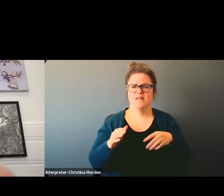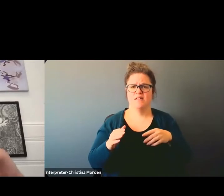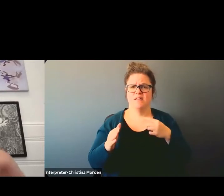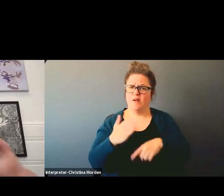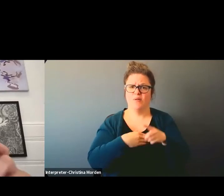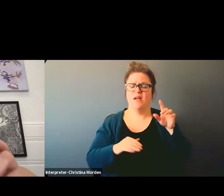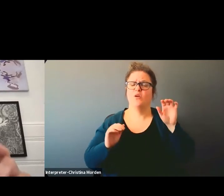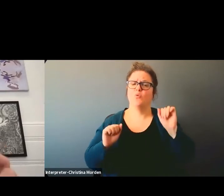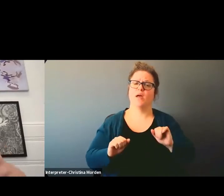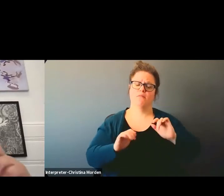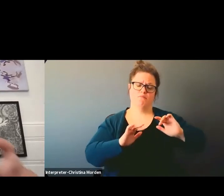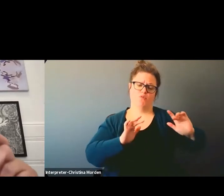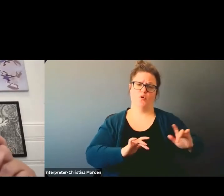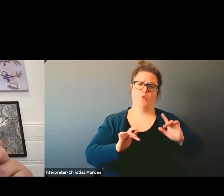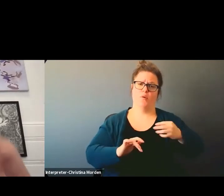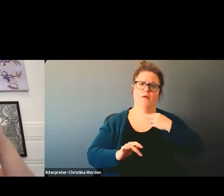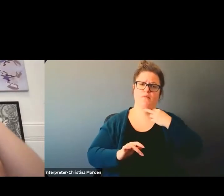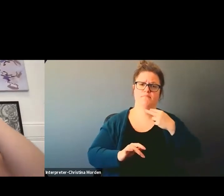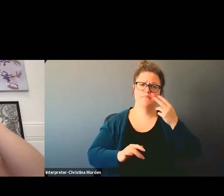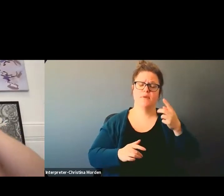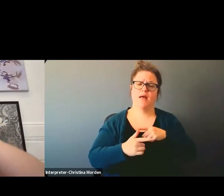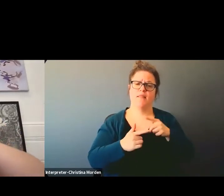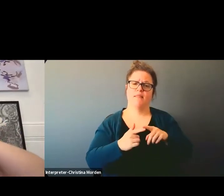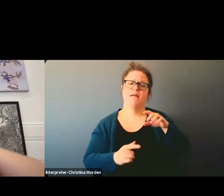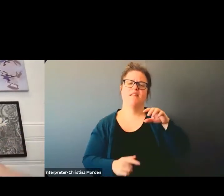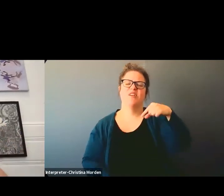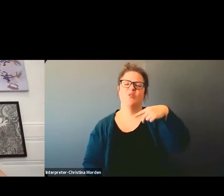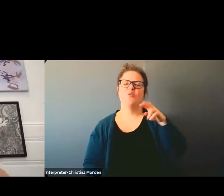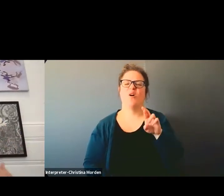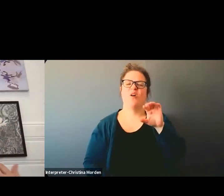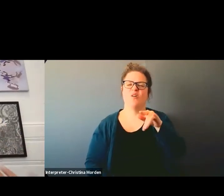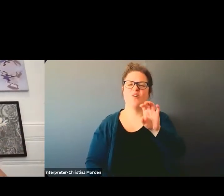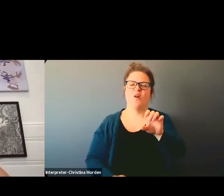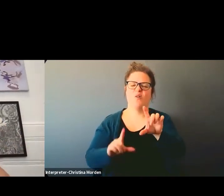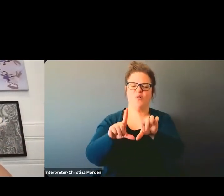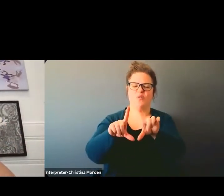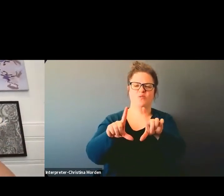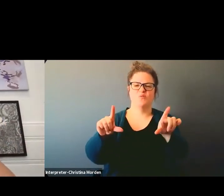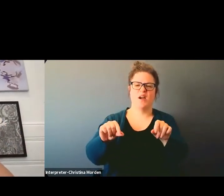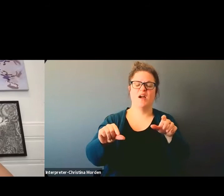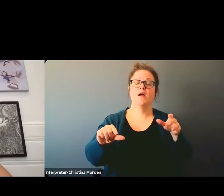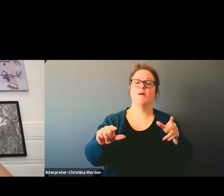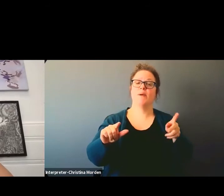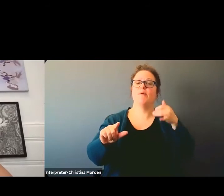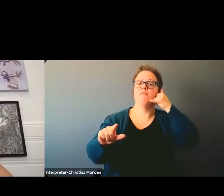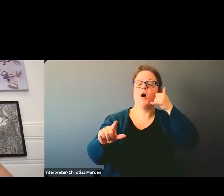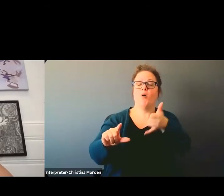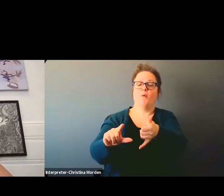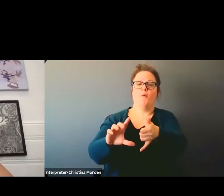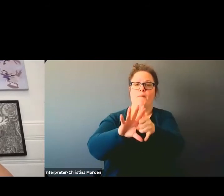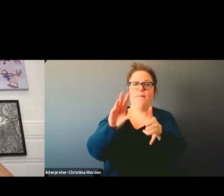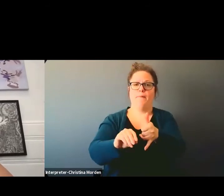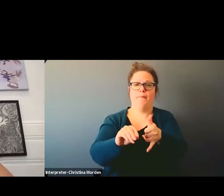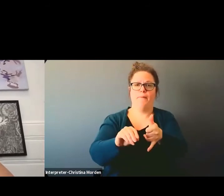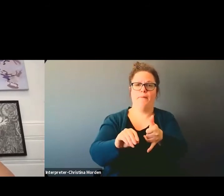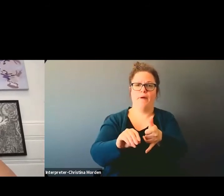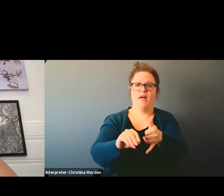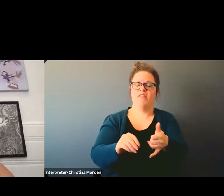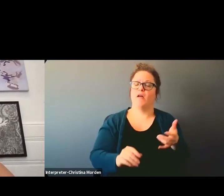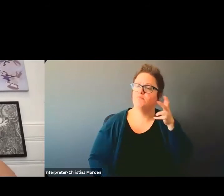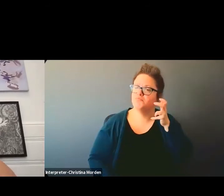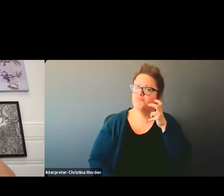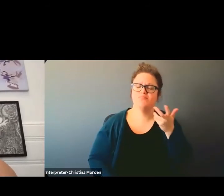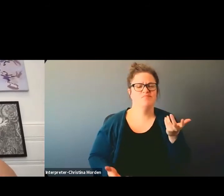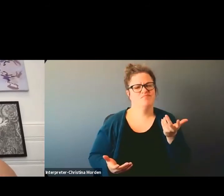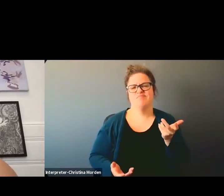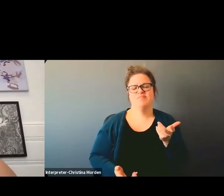that someone just scans into their cell phone. So, it's something to keep in mind that accessibility doesn't have to cost a lot of money. It